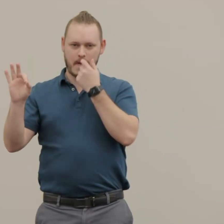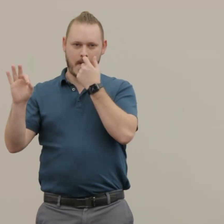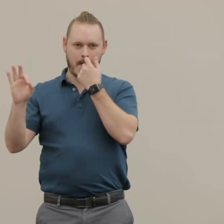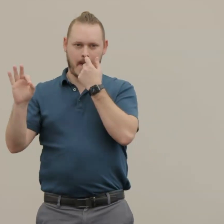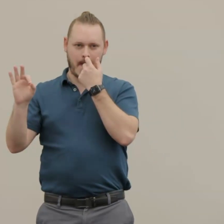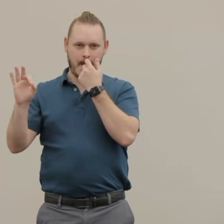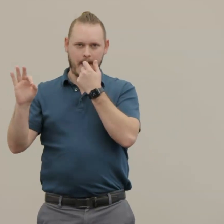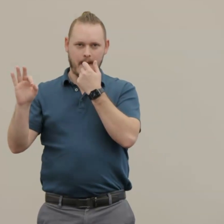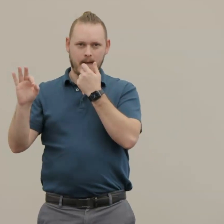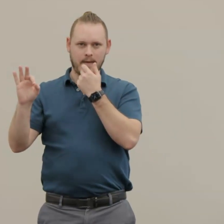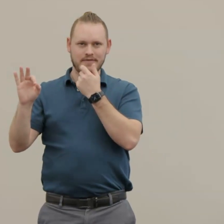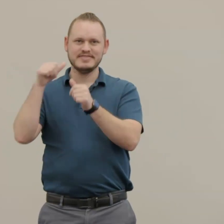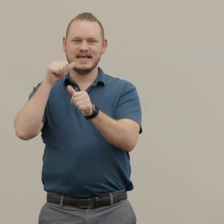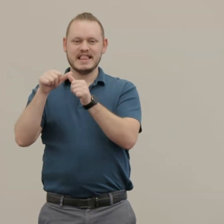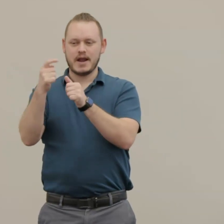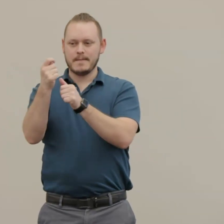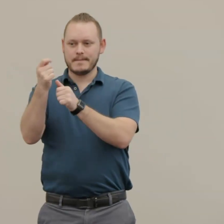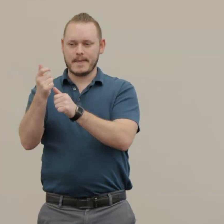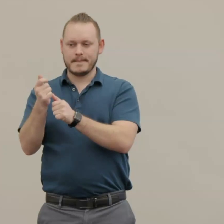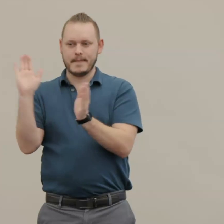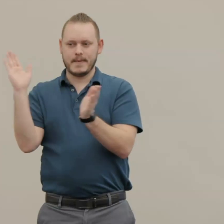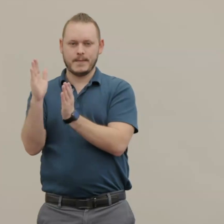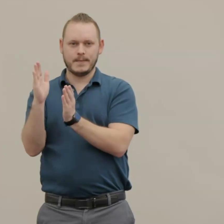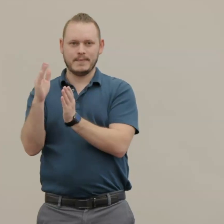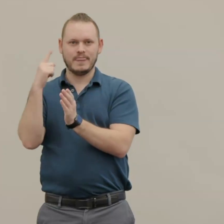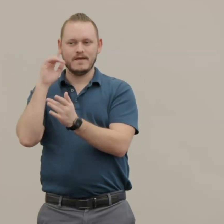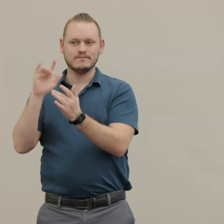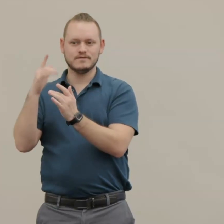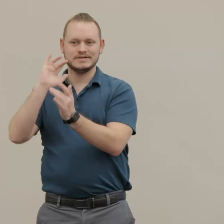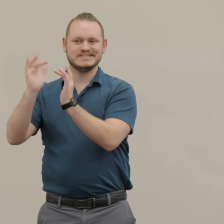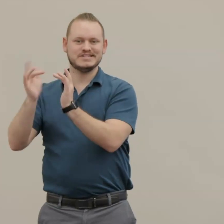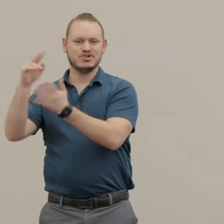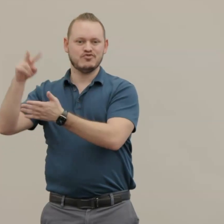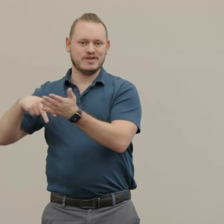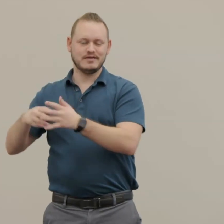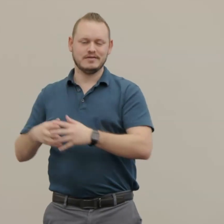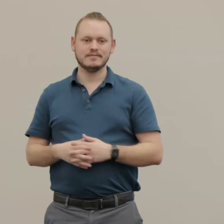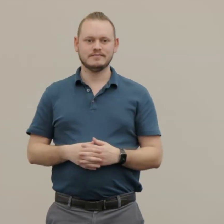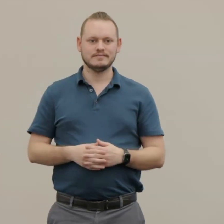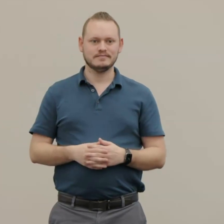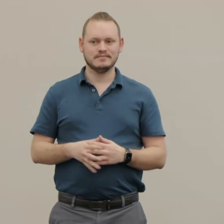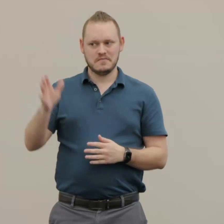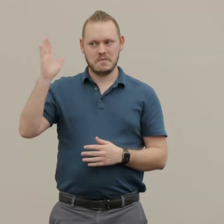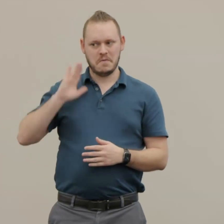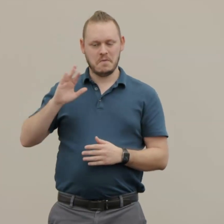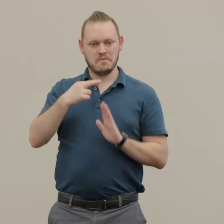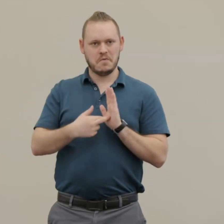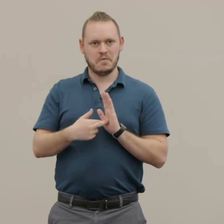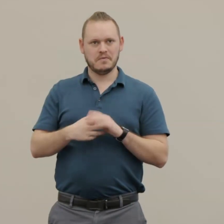without the extra little tails, designed for digital reading. So that's the old rule.